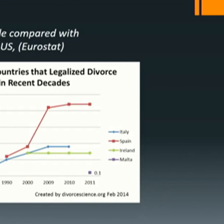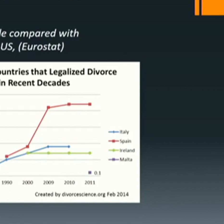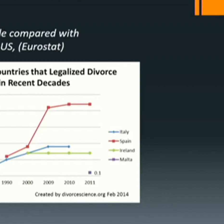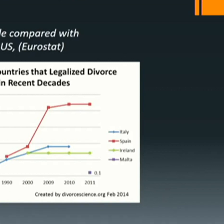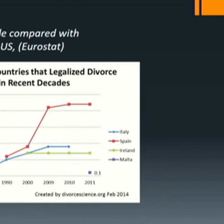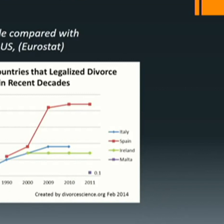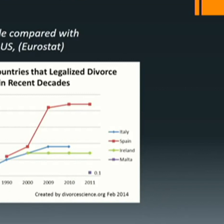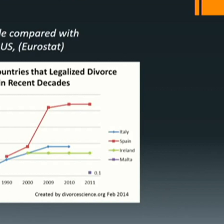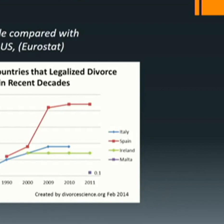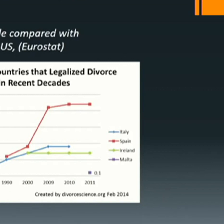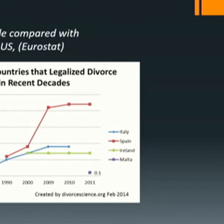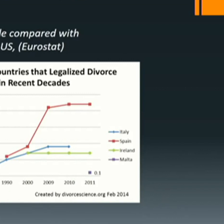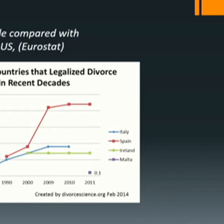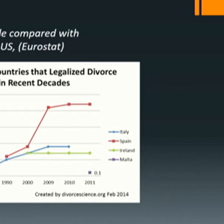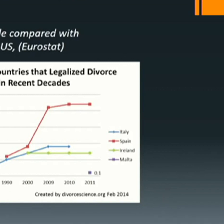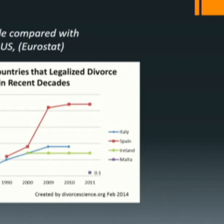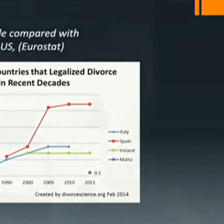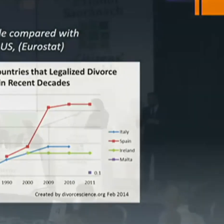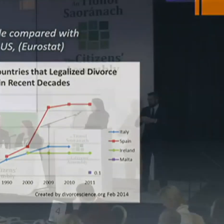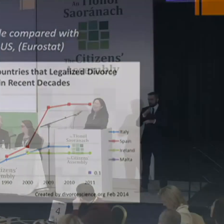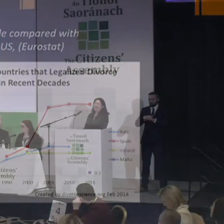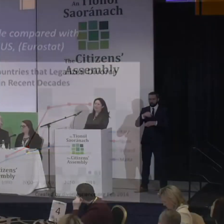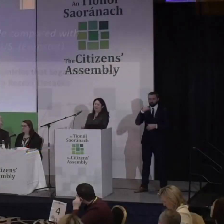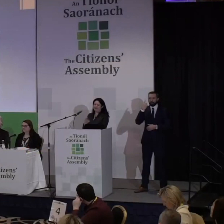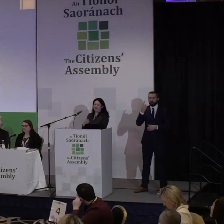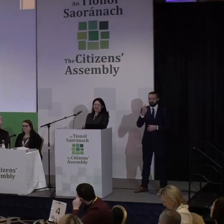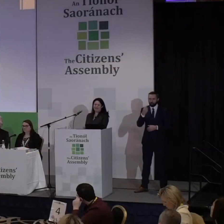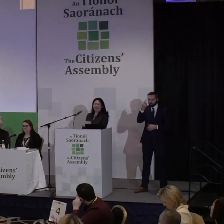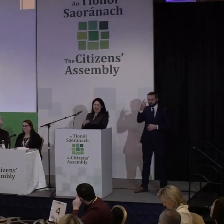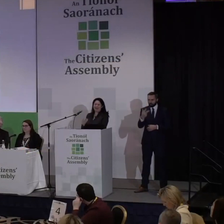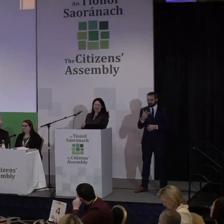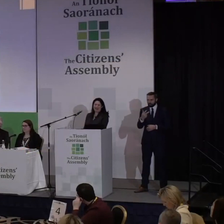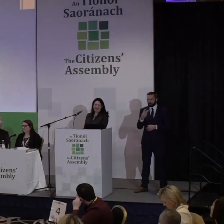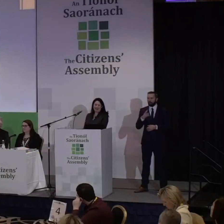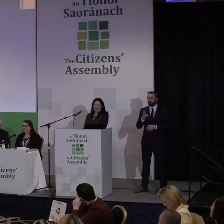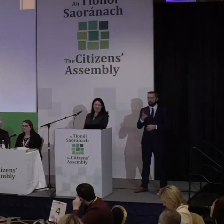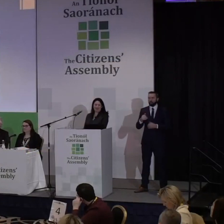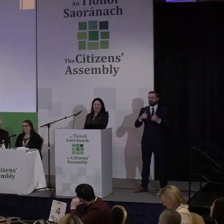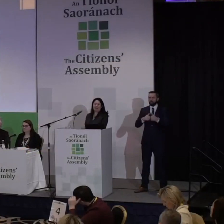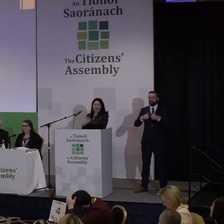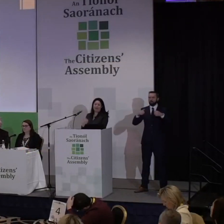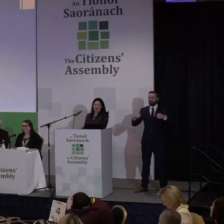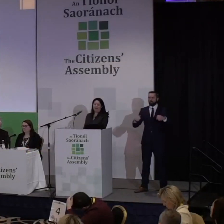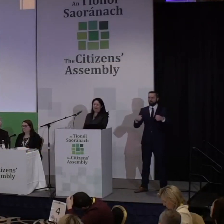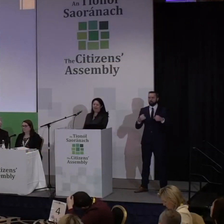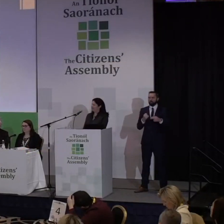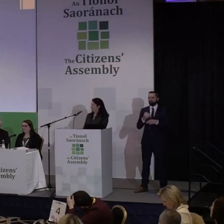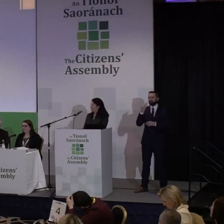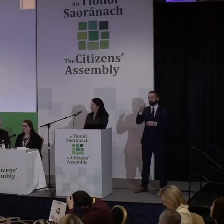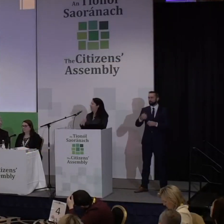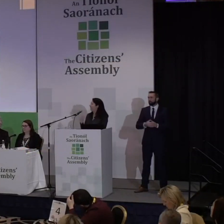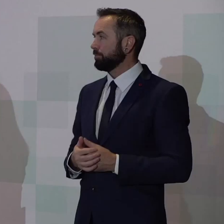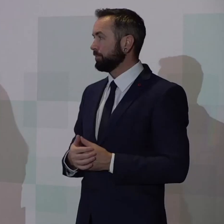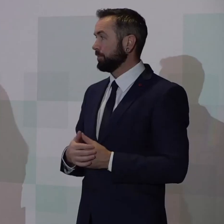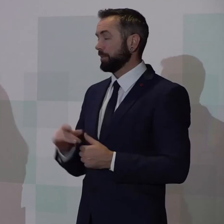So if you could imagine in this room, if we were all to get married in the morning, a third of us in the UK would eventually get